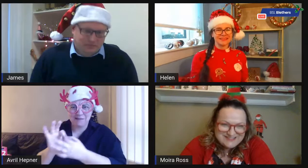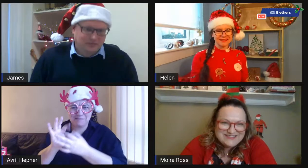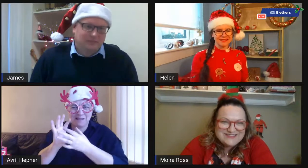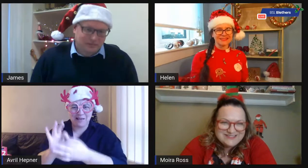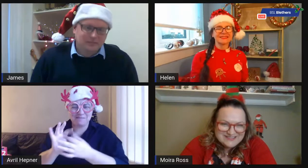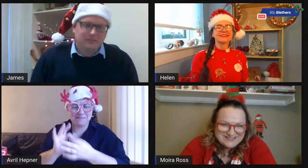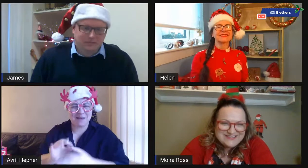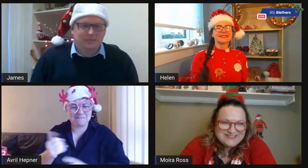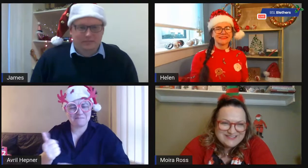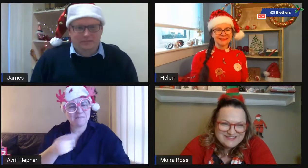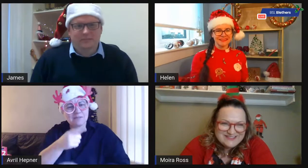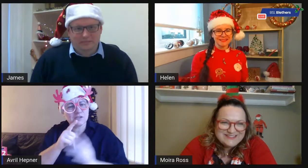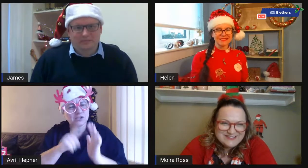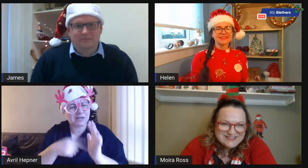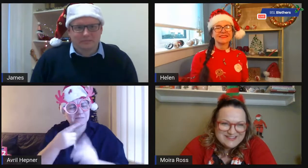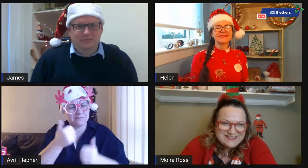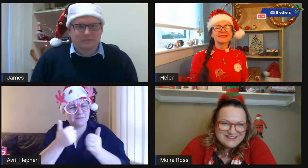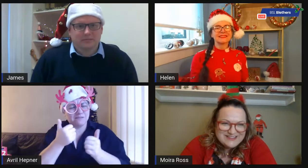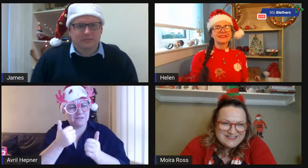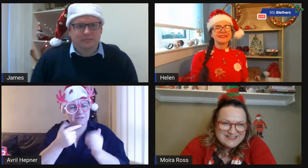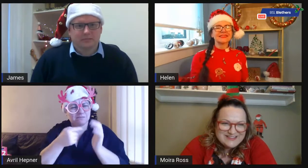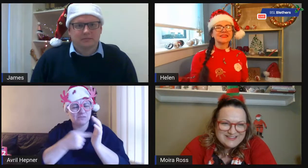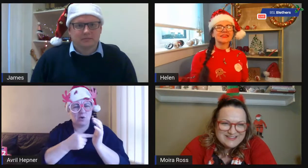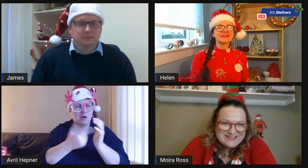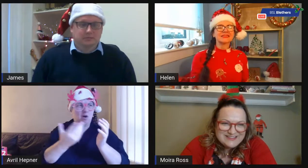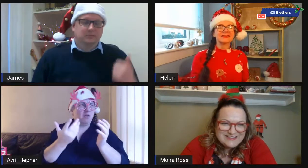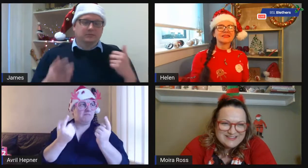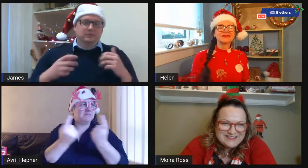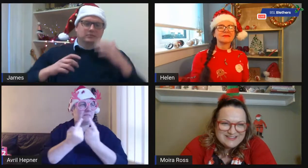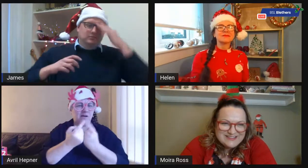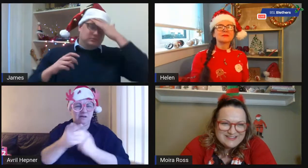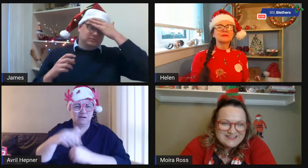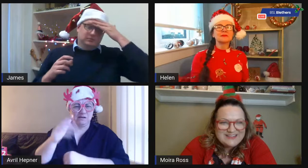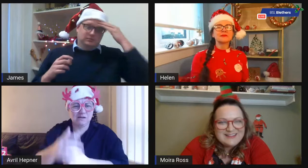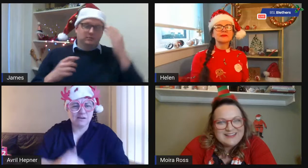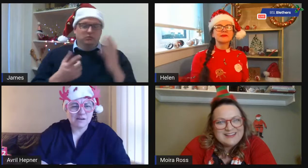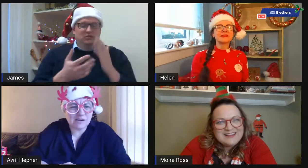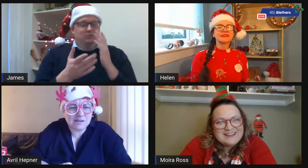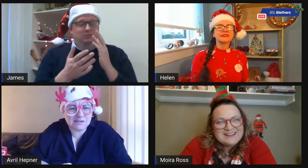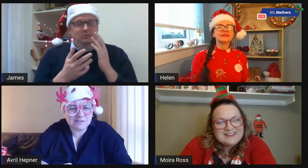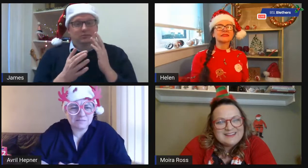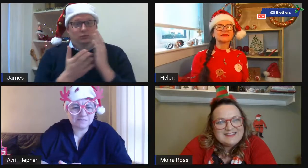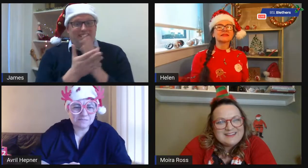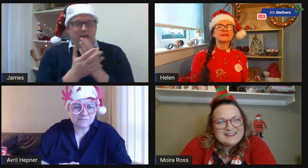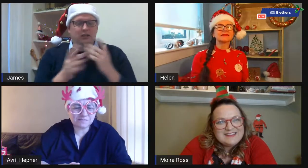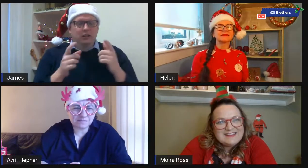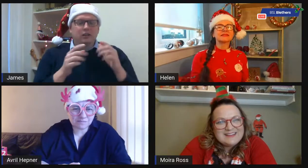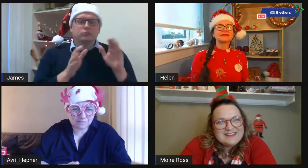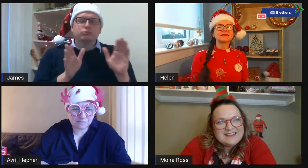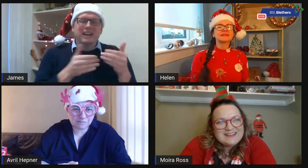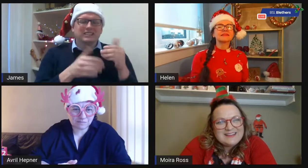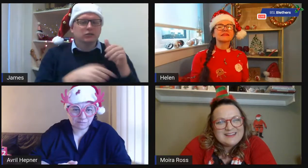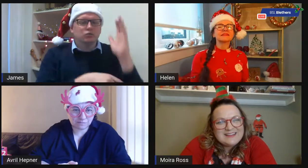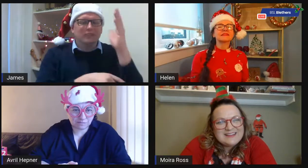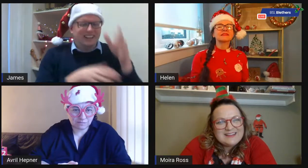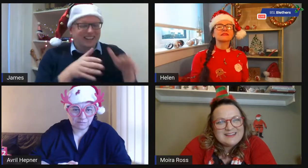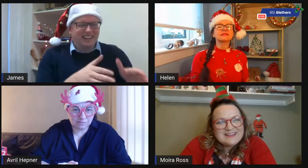That was kind of quite favourite. I don't know. It had some sort of deaf sensibility about it. I really loved that. What's your favourite present,